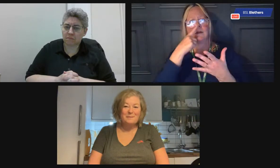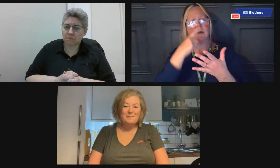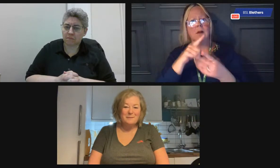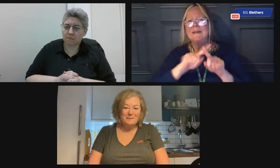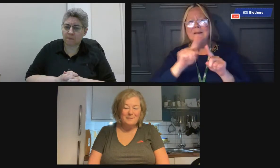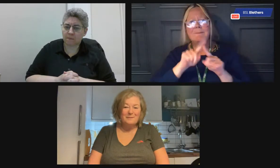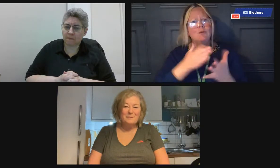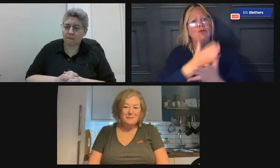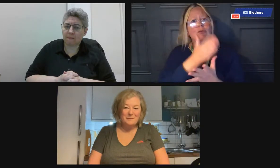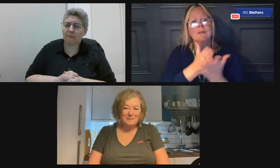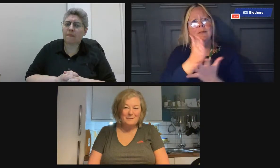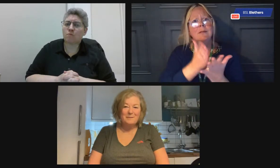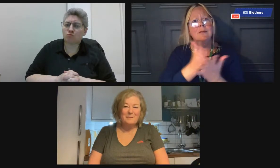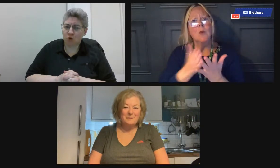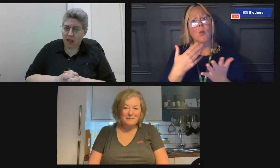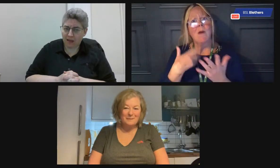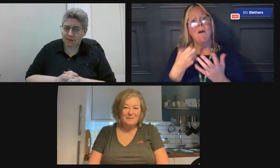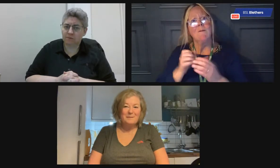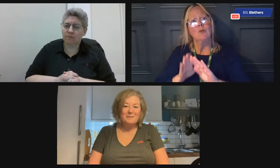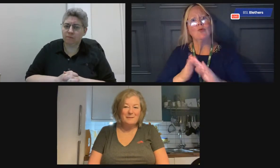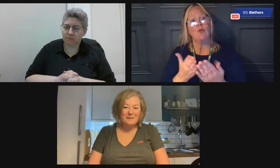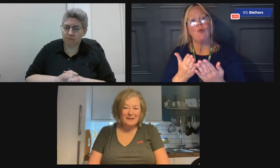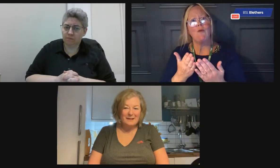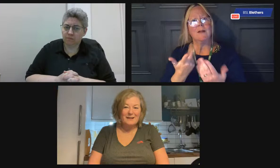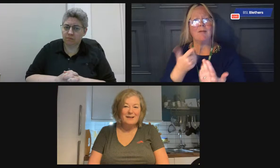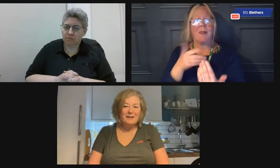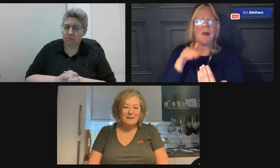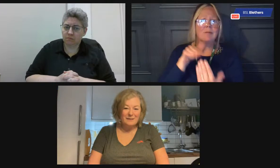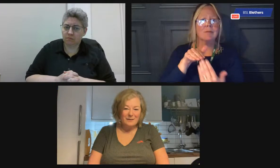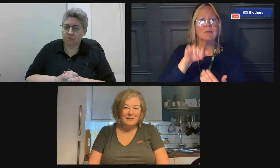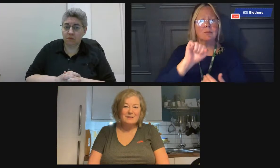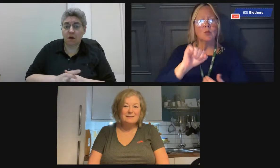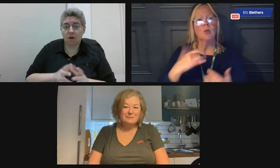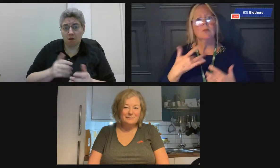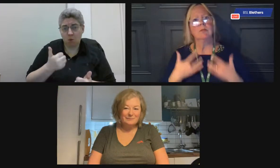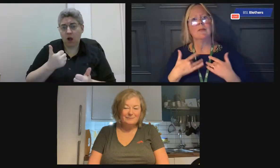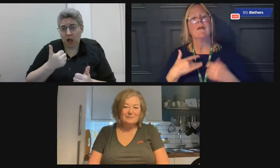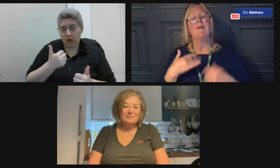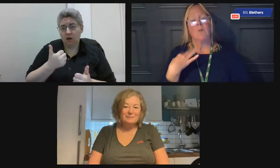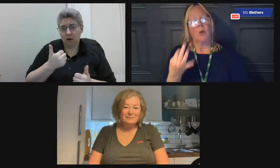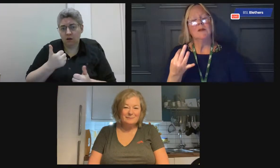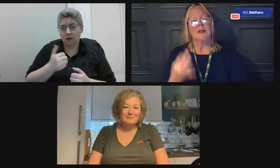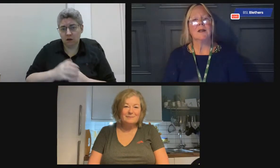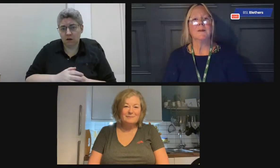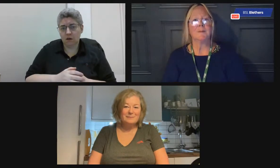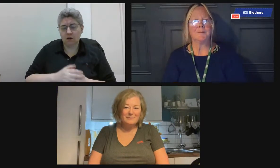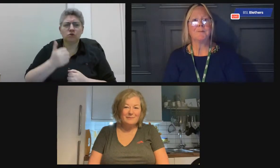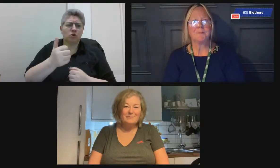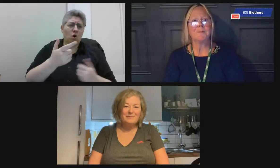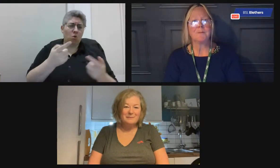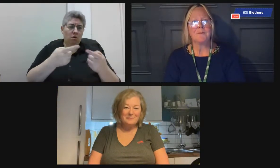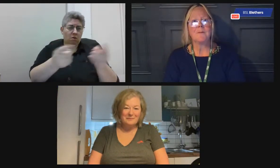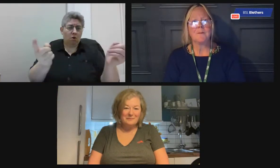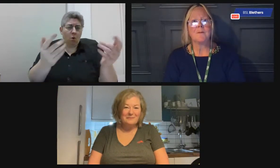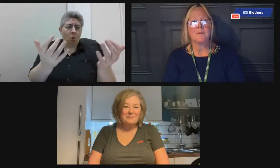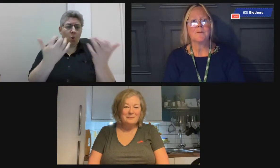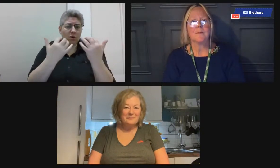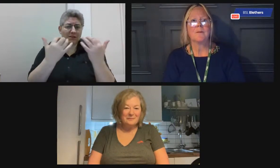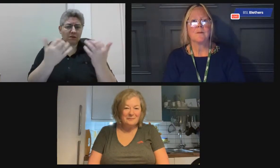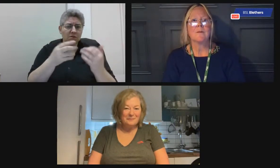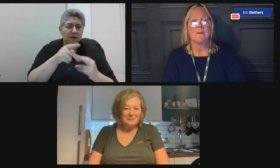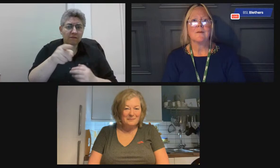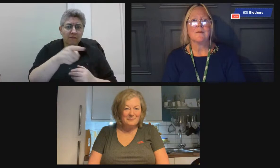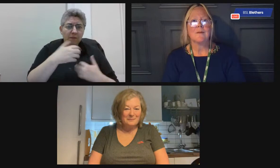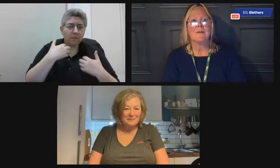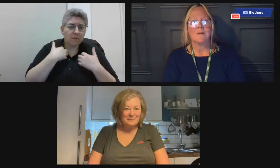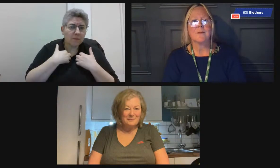publicity, giving speeches and outreach. There's all kinds of avenues that you could pursue, and we'll provide opportunities to meet your skills